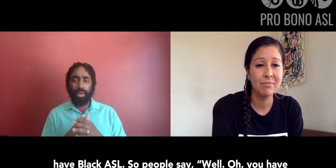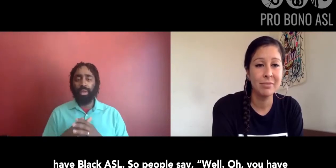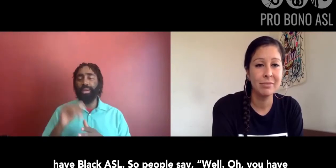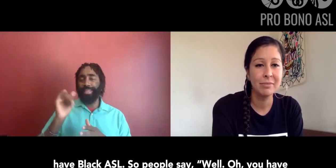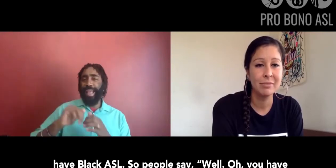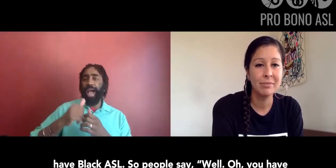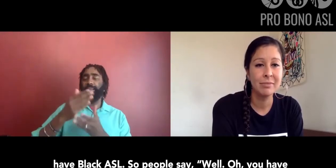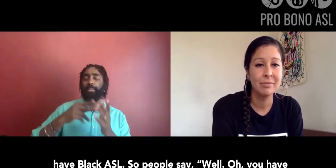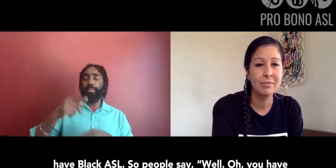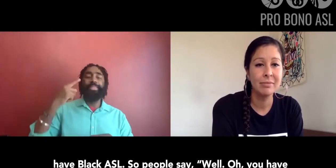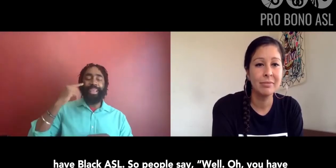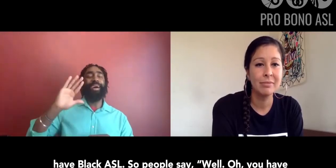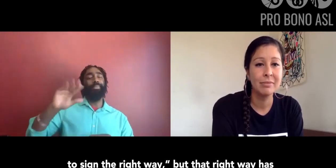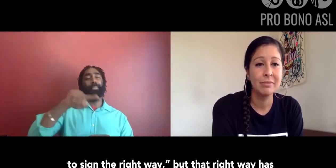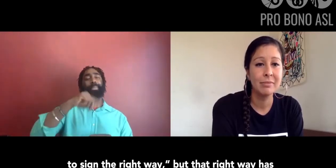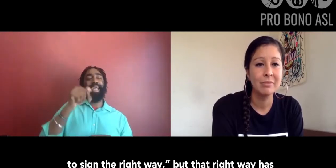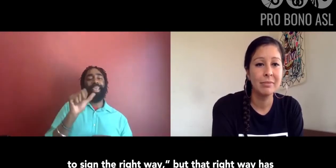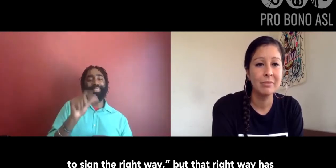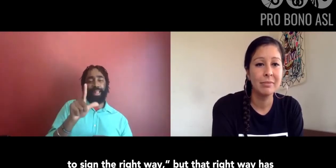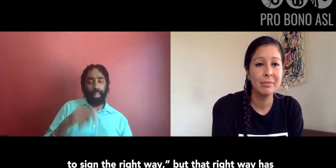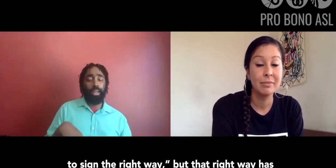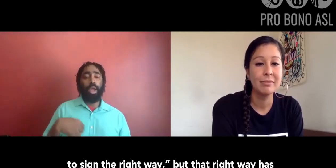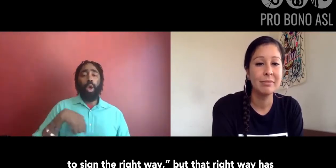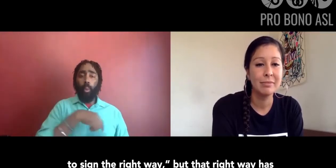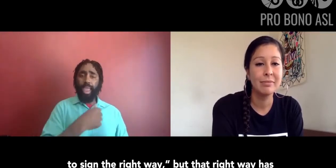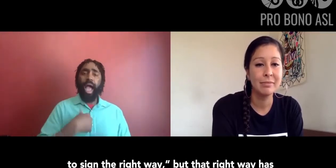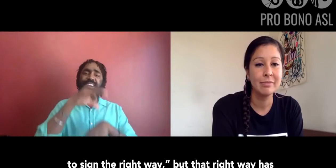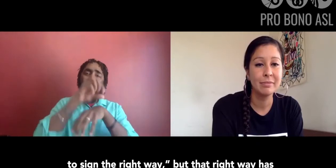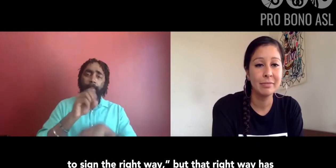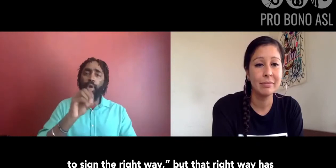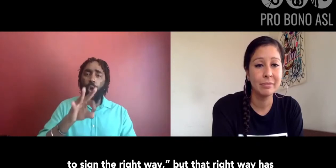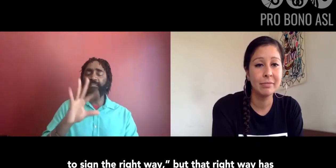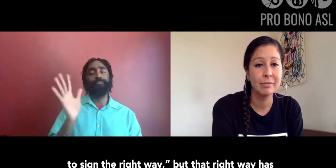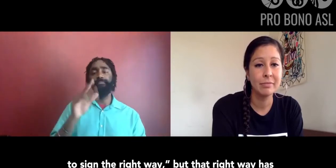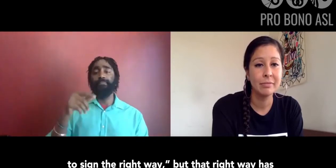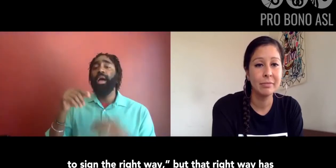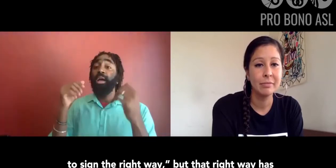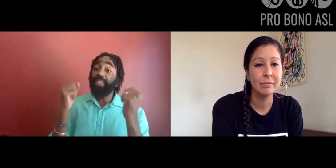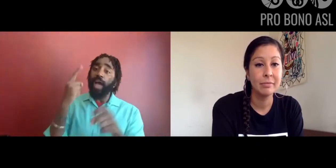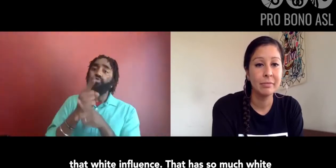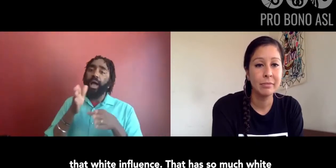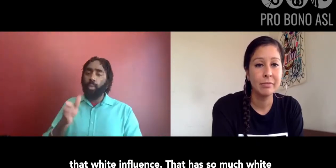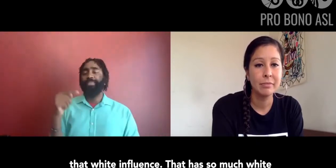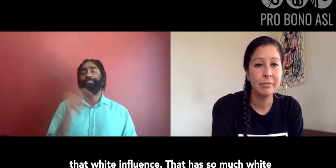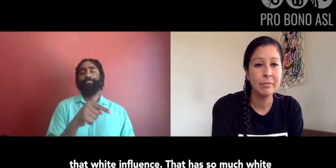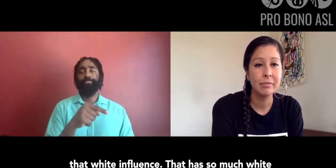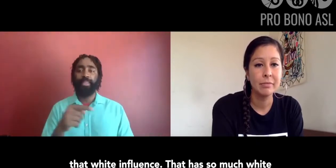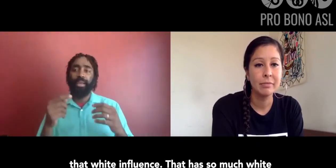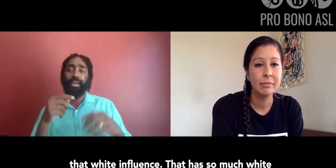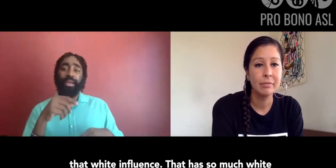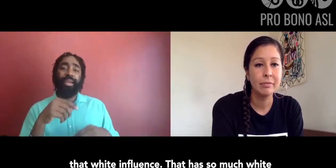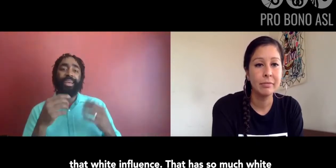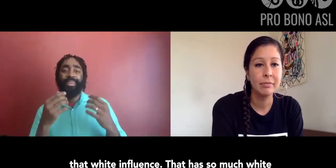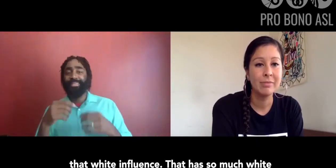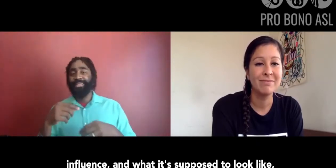ASL. So people say, well, you have to sign the right way. But that right way has that white